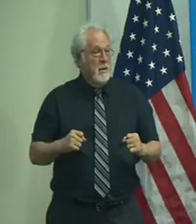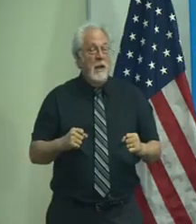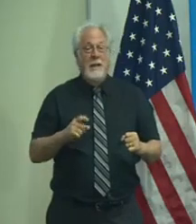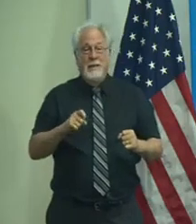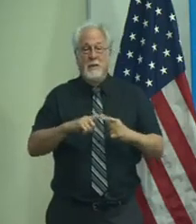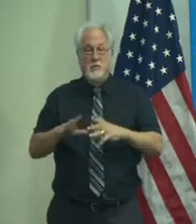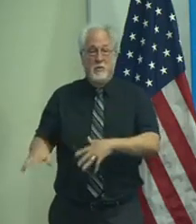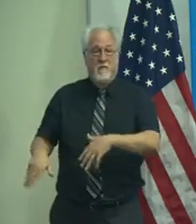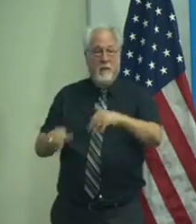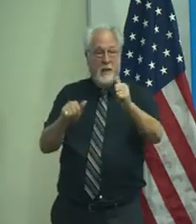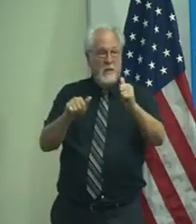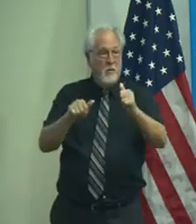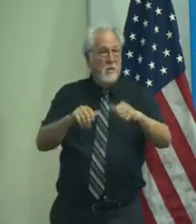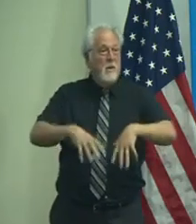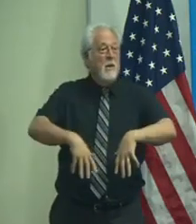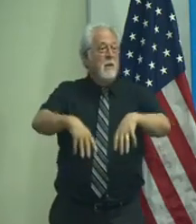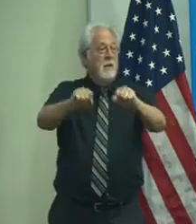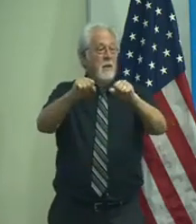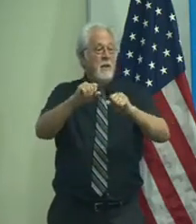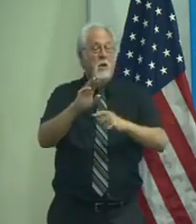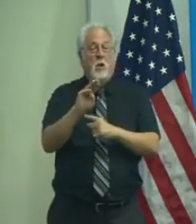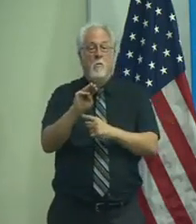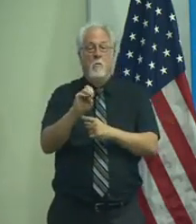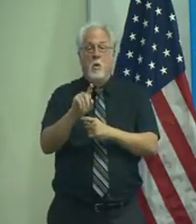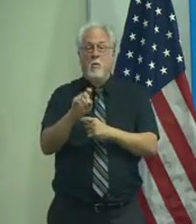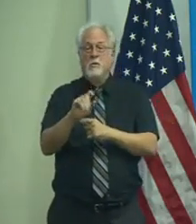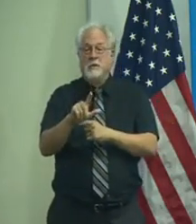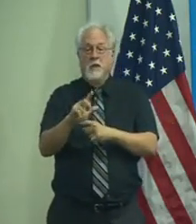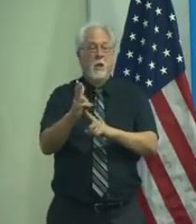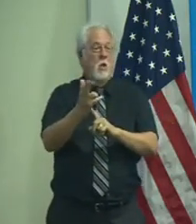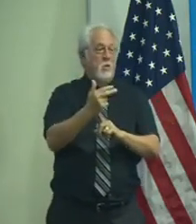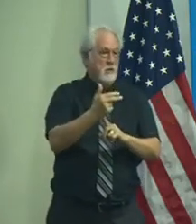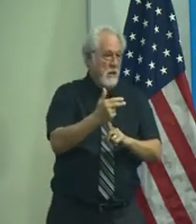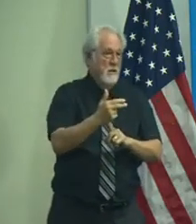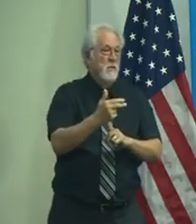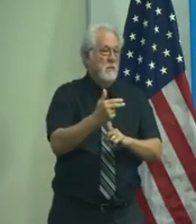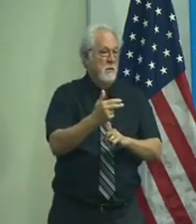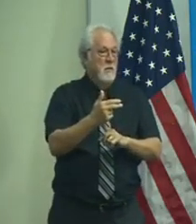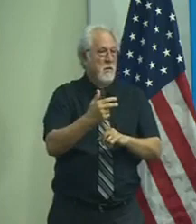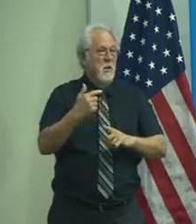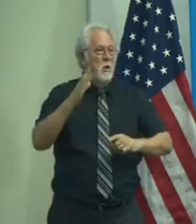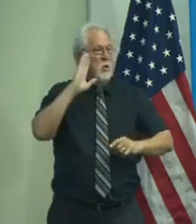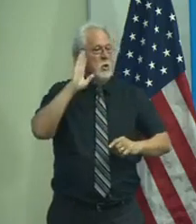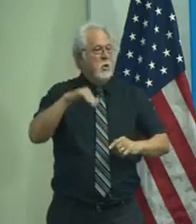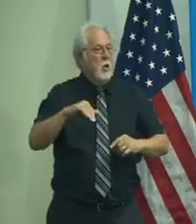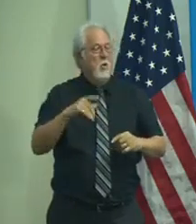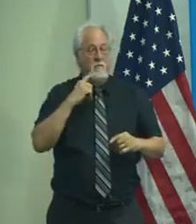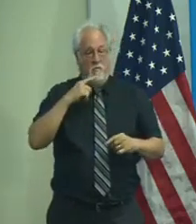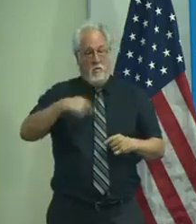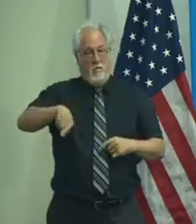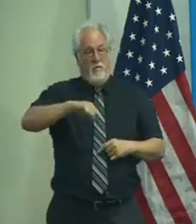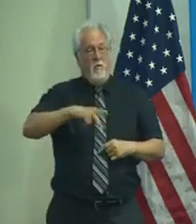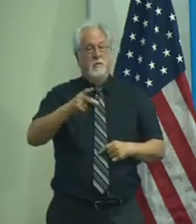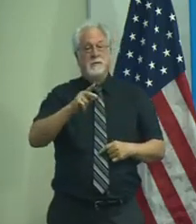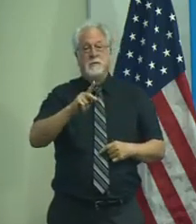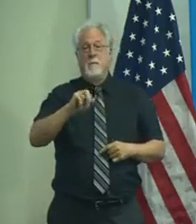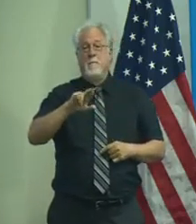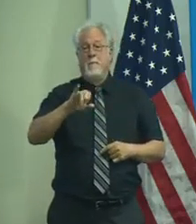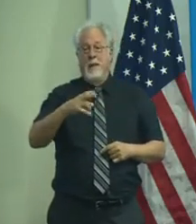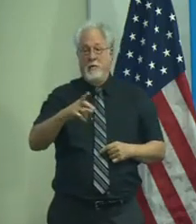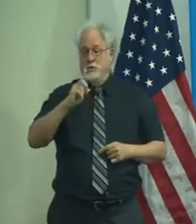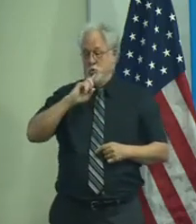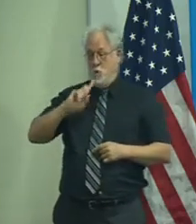to evacuate to go and take shelter in a motel or a hotel. We know that for those parishes who are